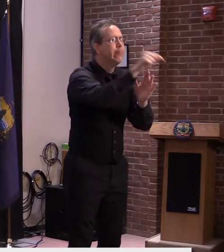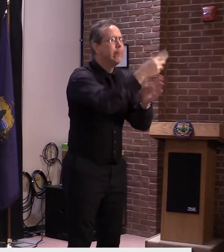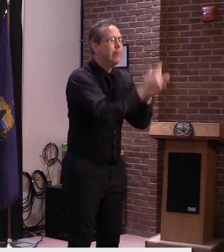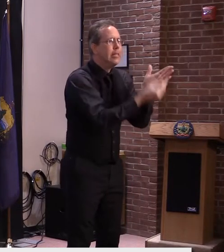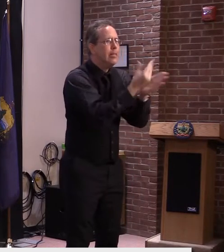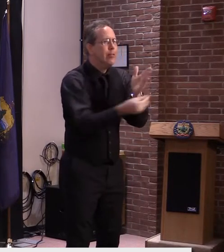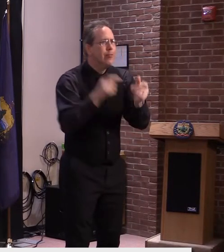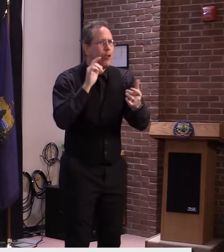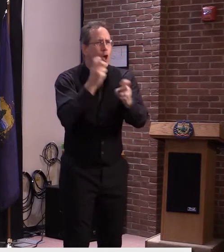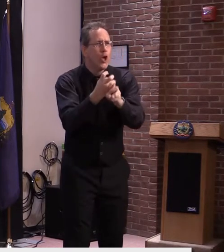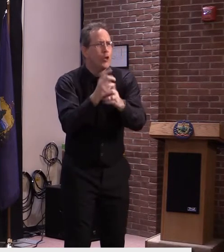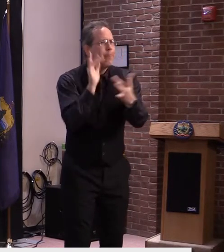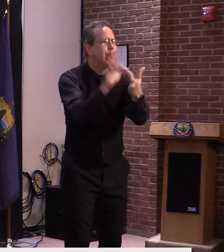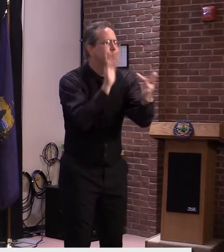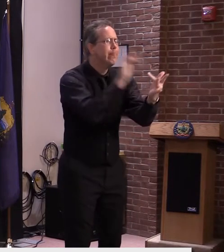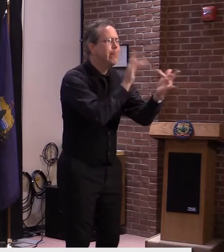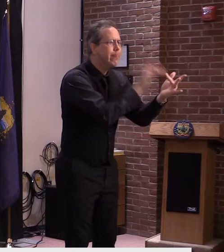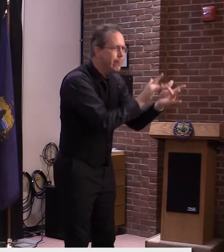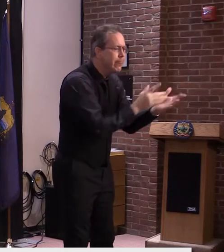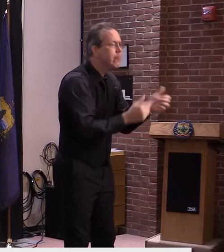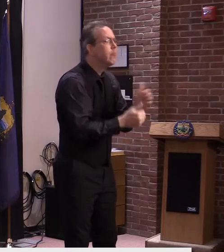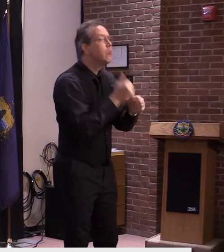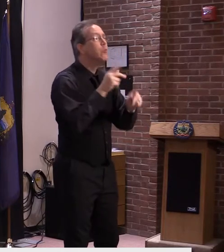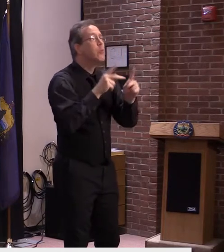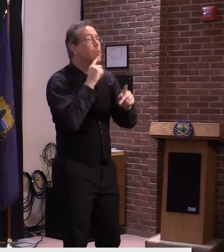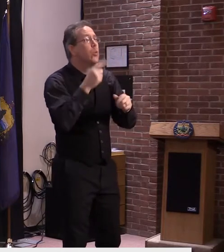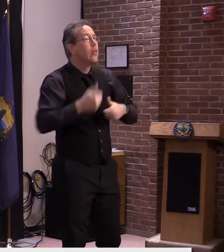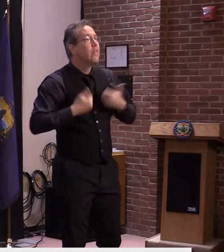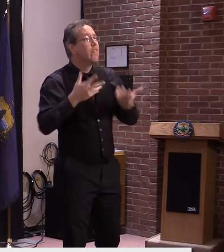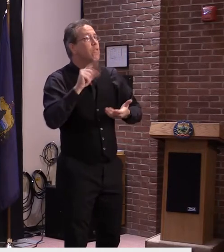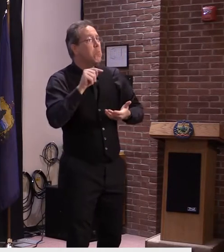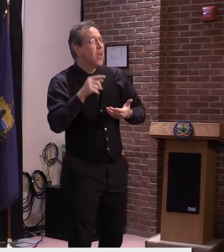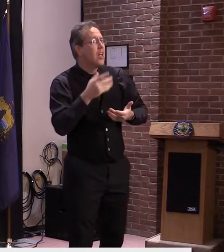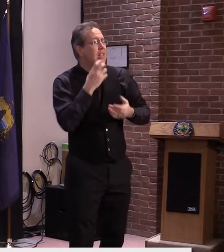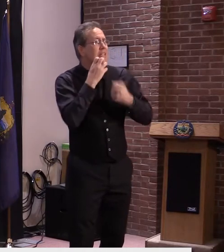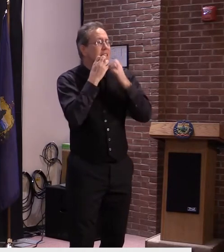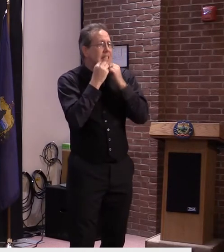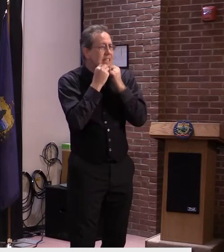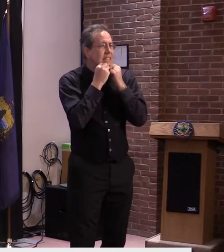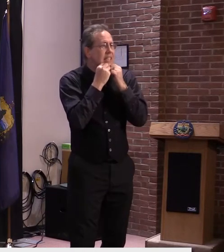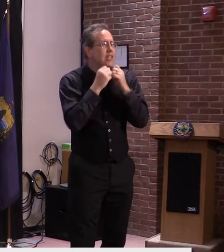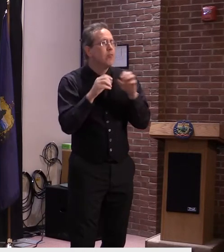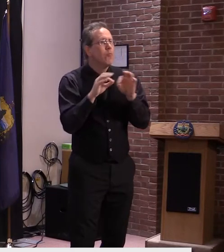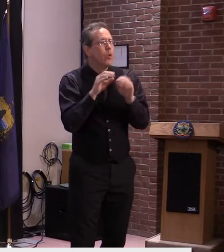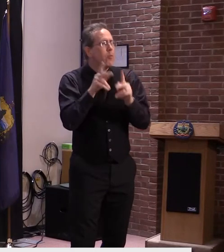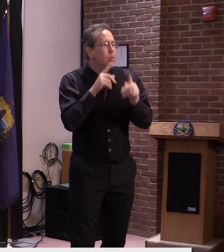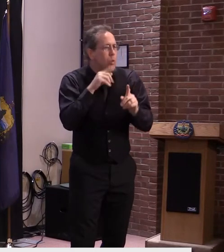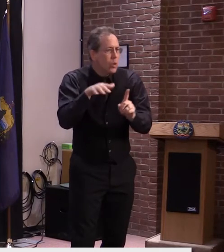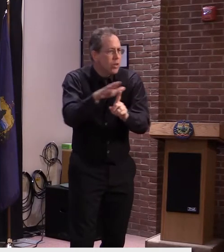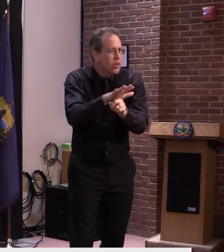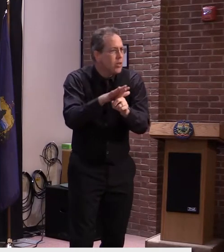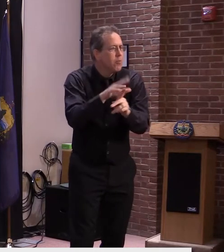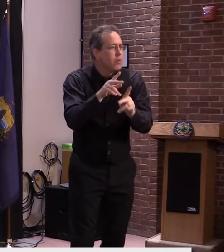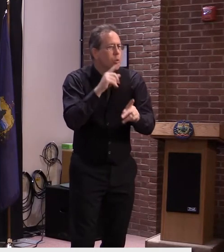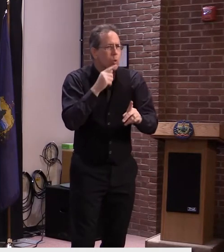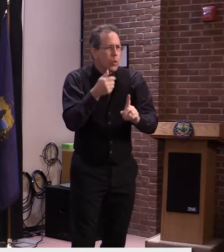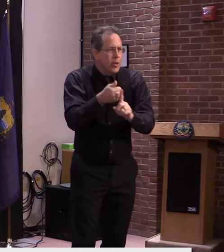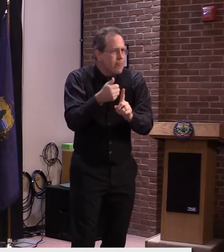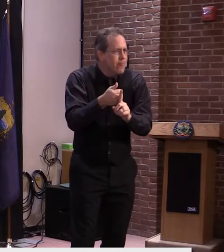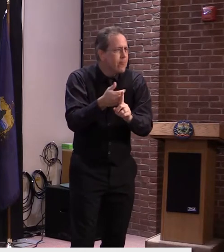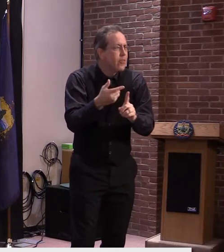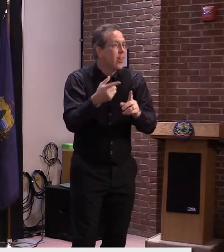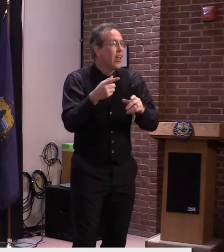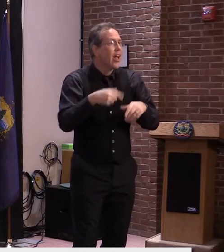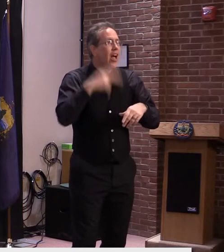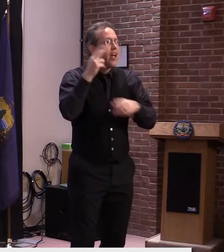find that these are important components, it's particularly important for Vermonters who have immediate or high-risk